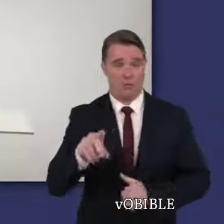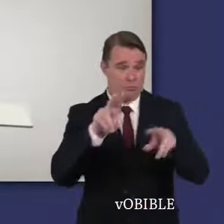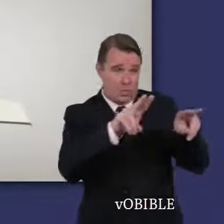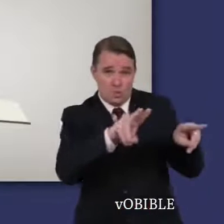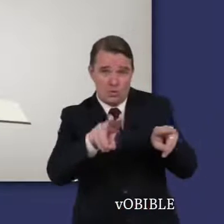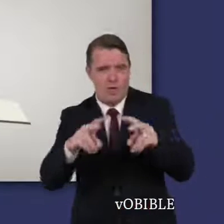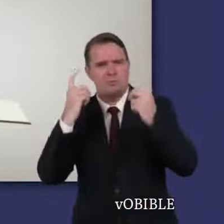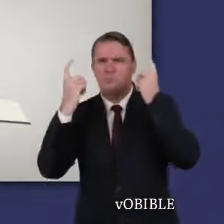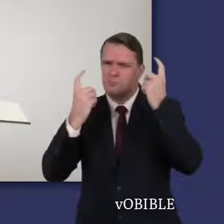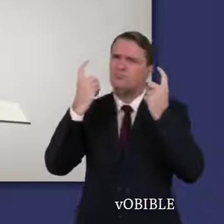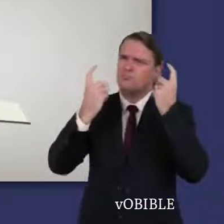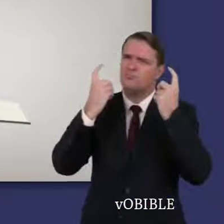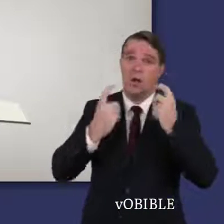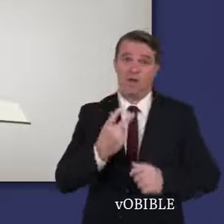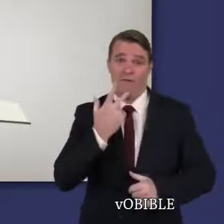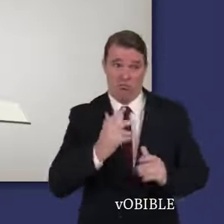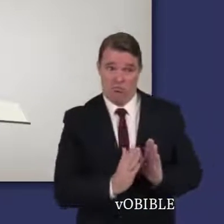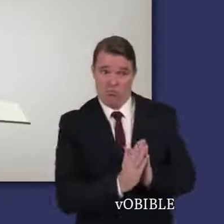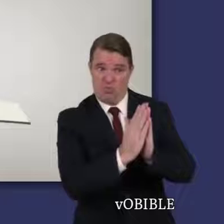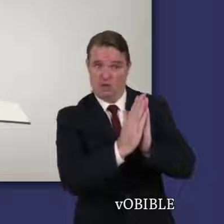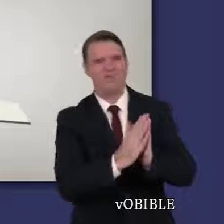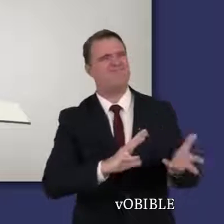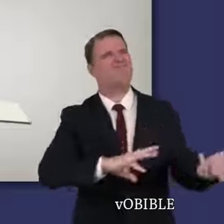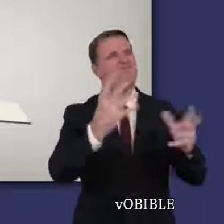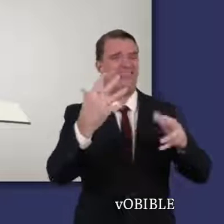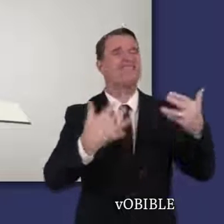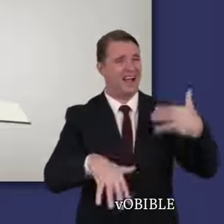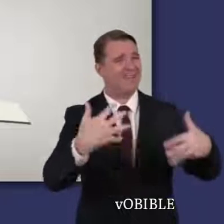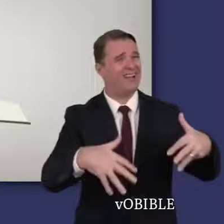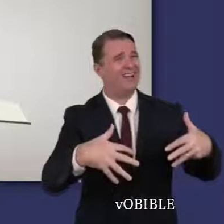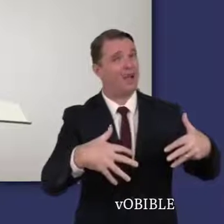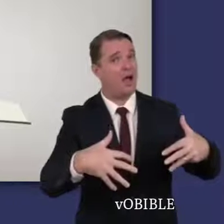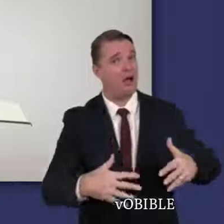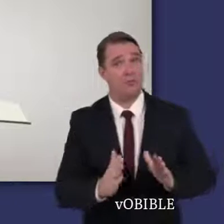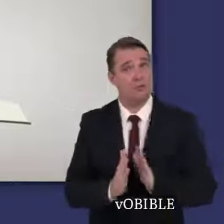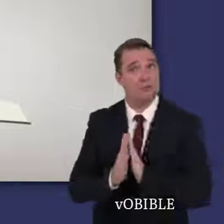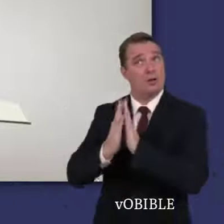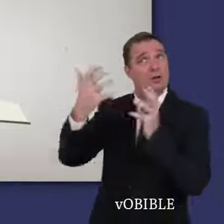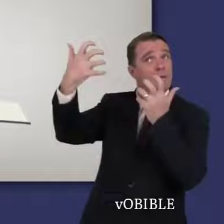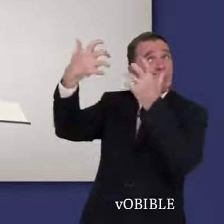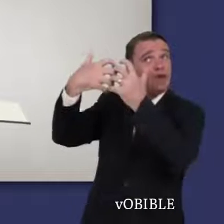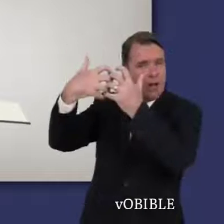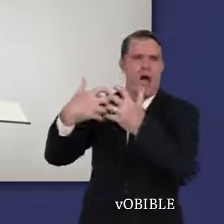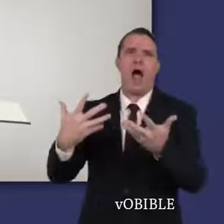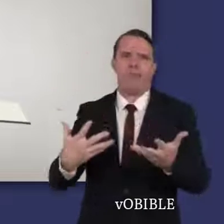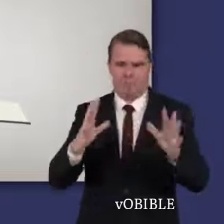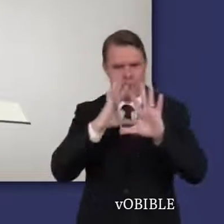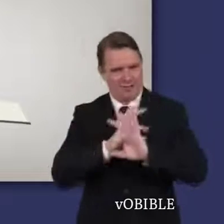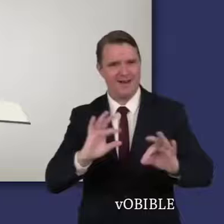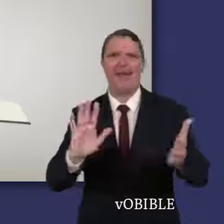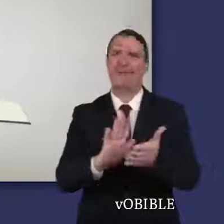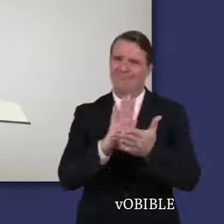As you read 1 Kings, note how false worship leads to great suffering. See how true